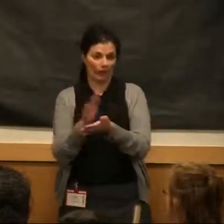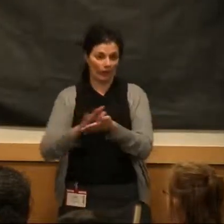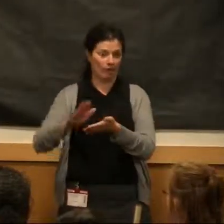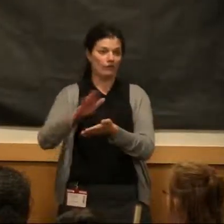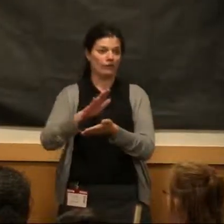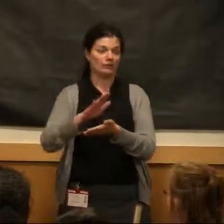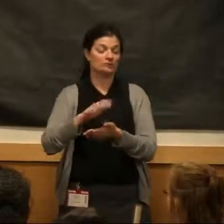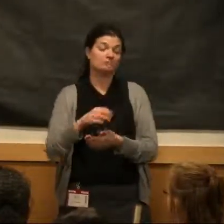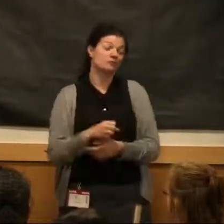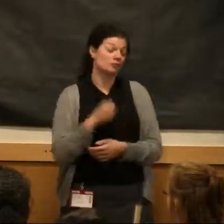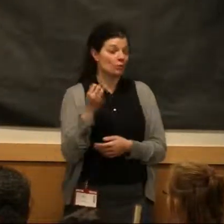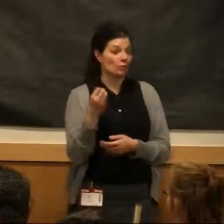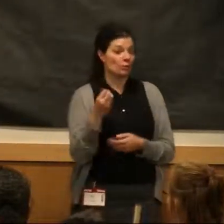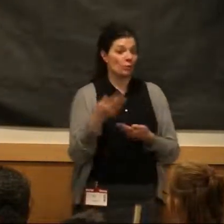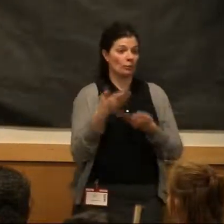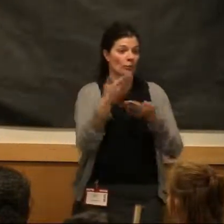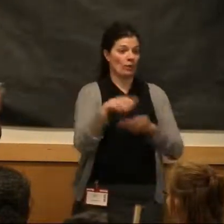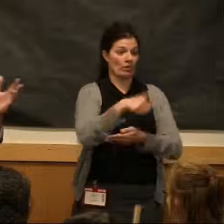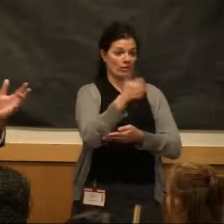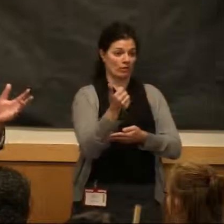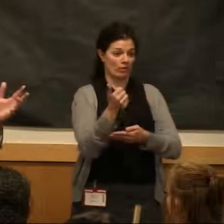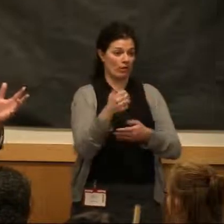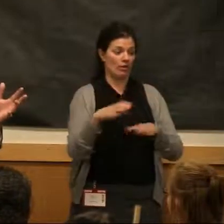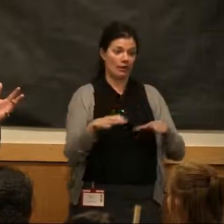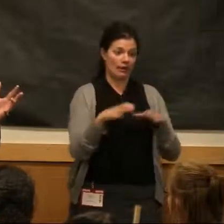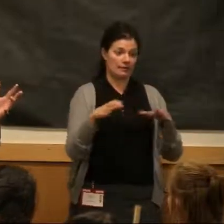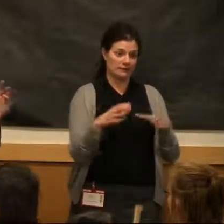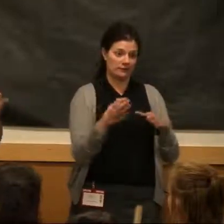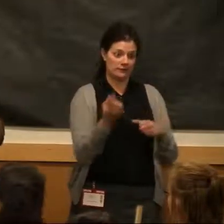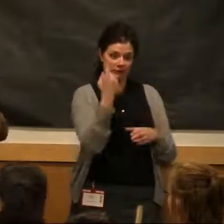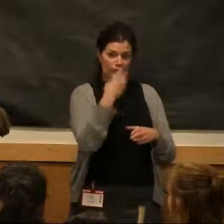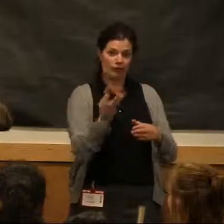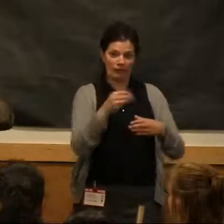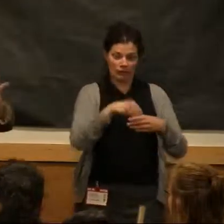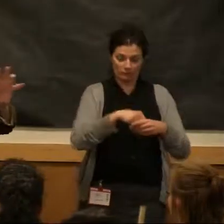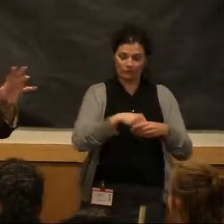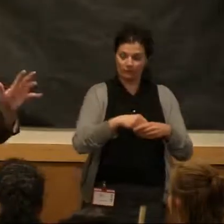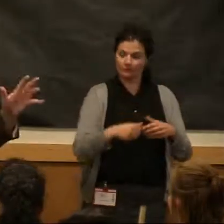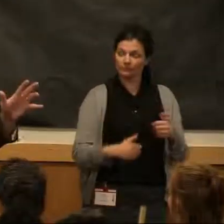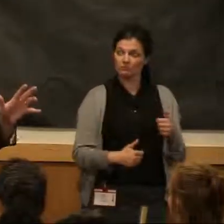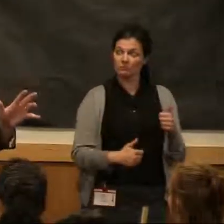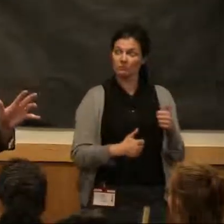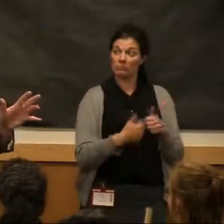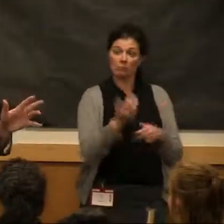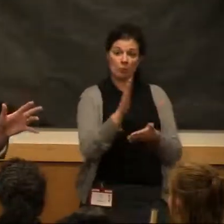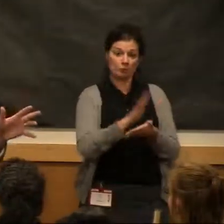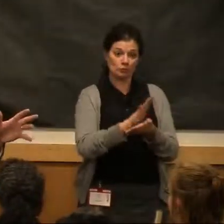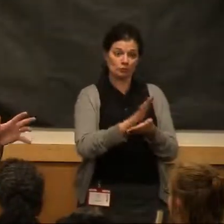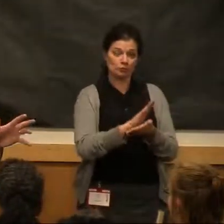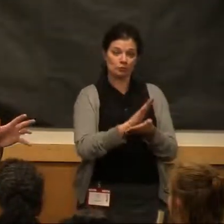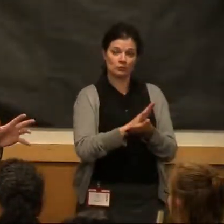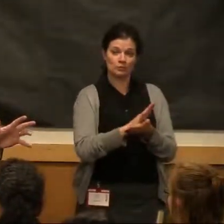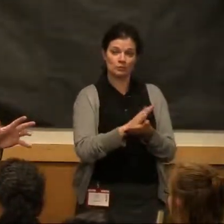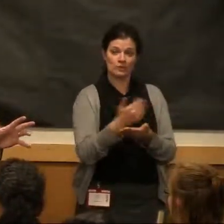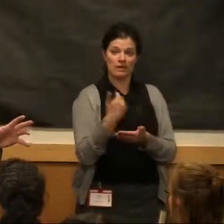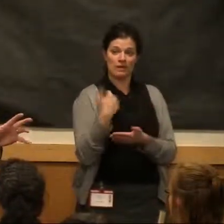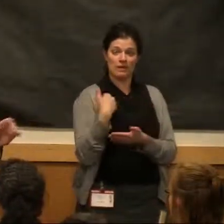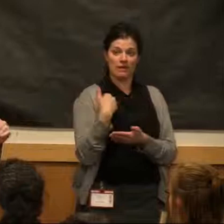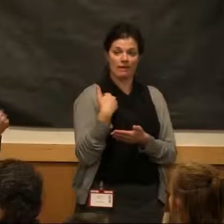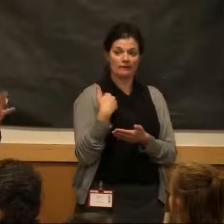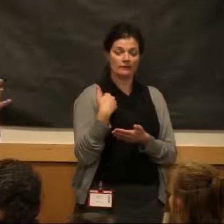sporting activities for people to be involved in. Most schools have a whole layer of sports called club